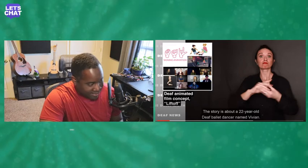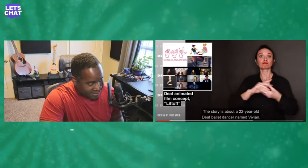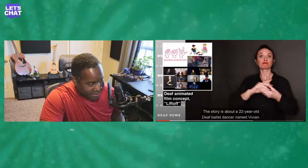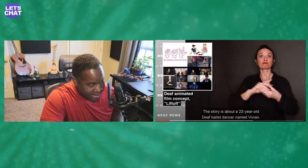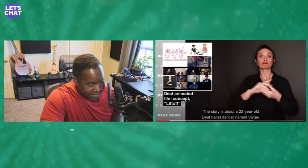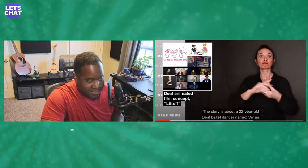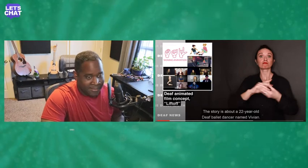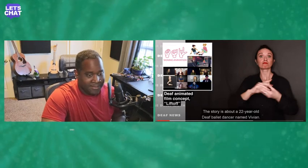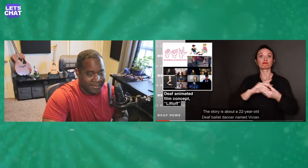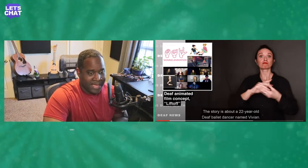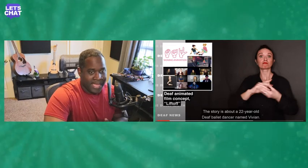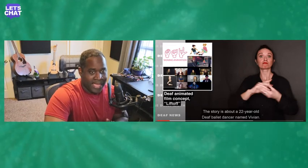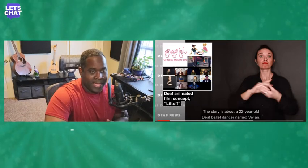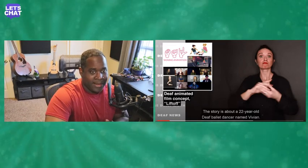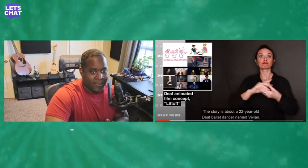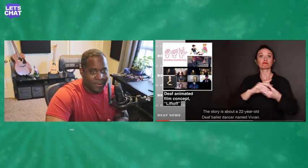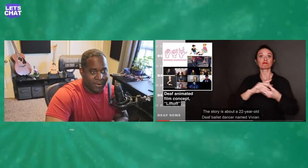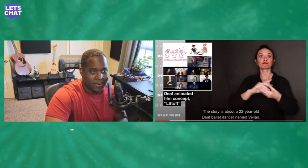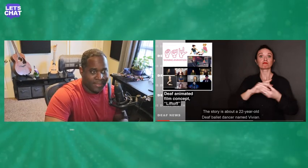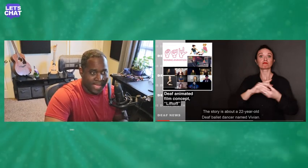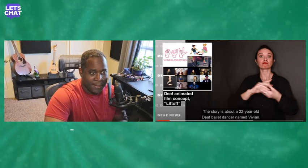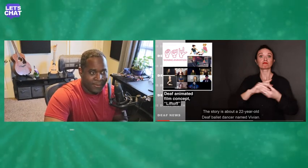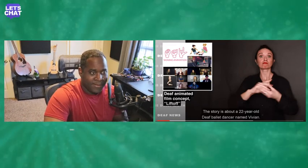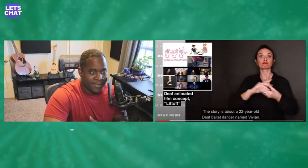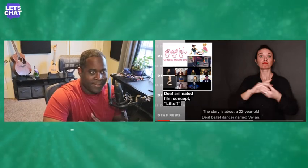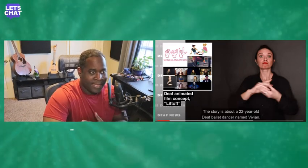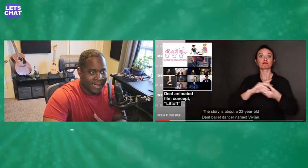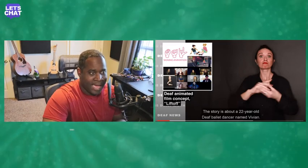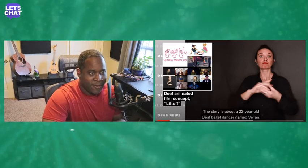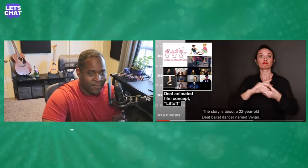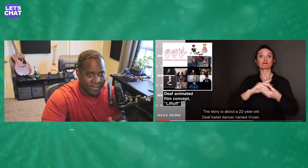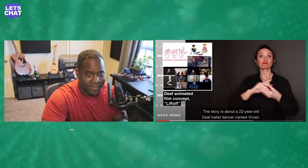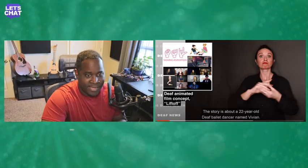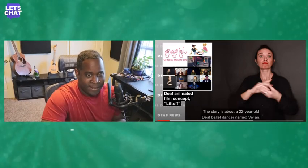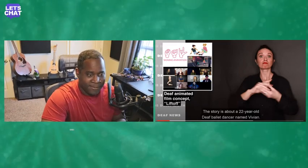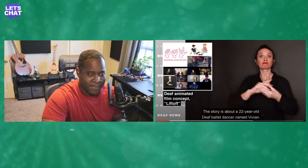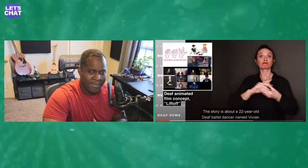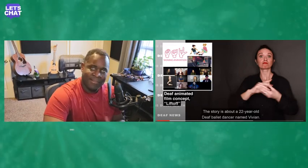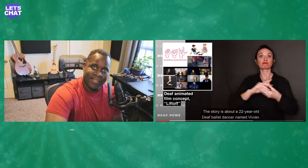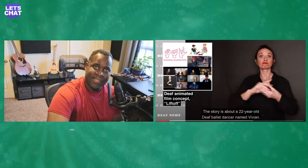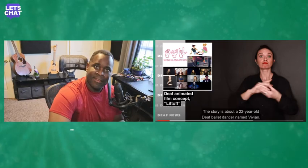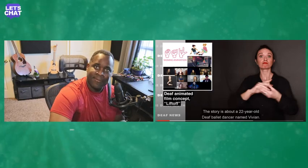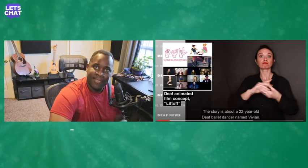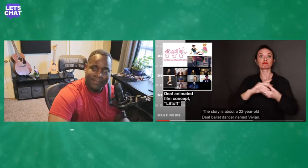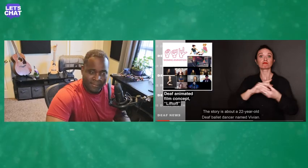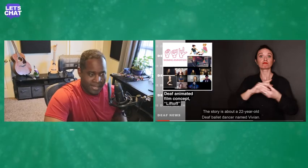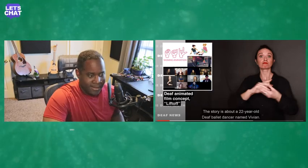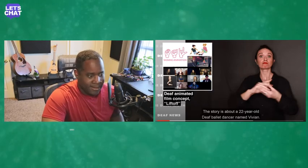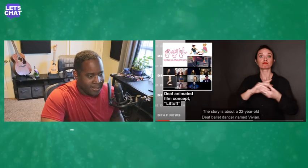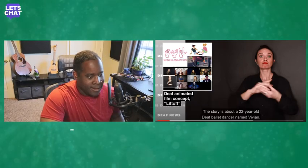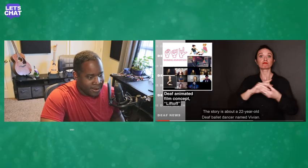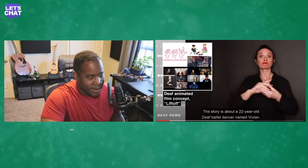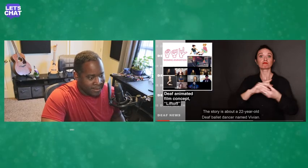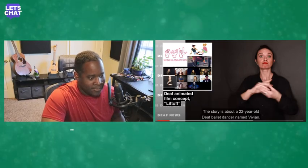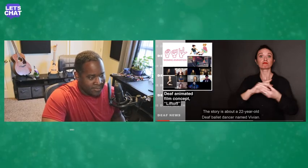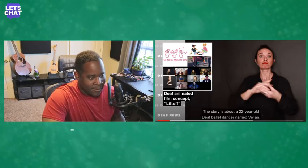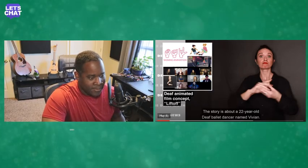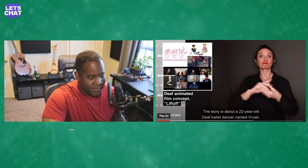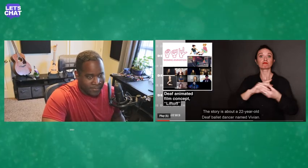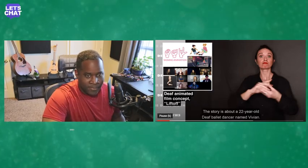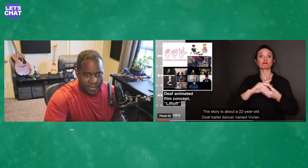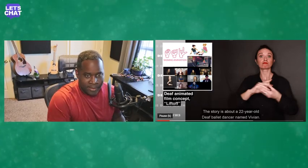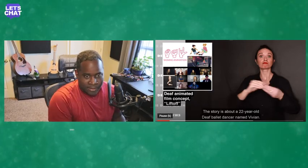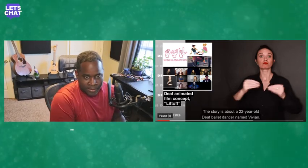I'll write out the signs and we'll go over the captions and then how she's saying it maybe slightly differently. Yeah? All right.